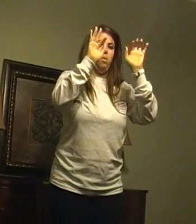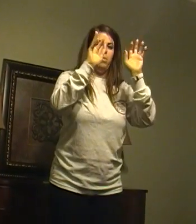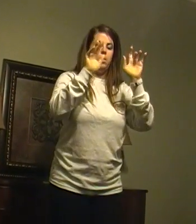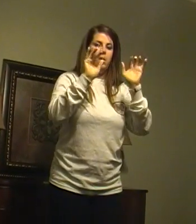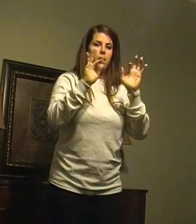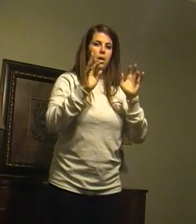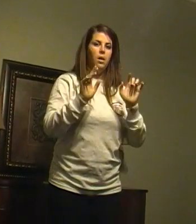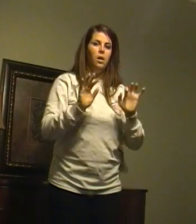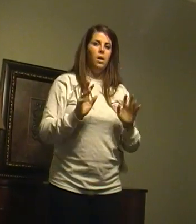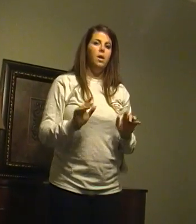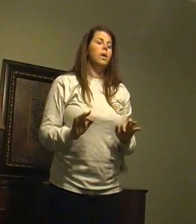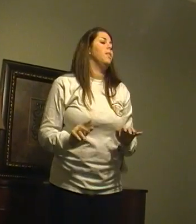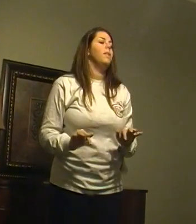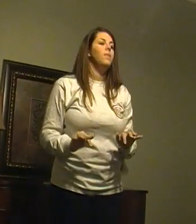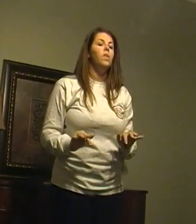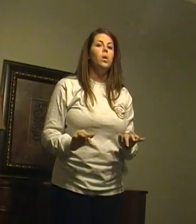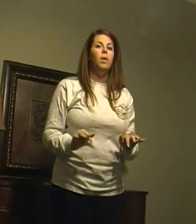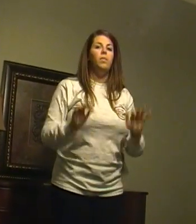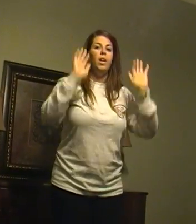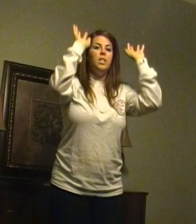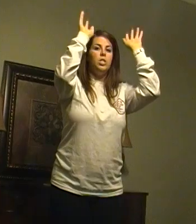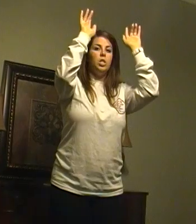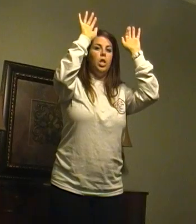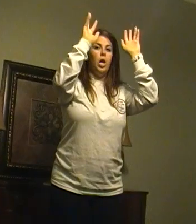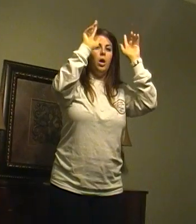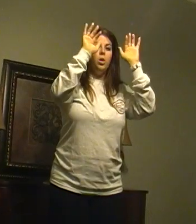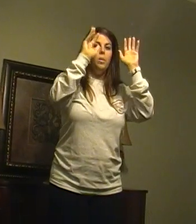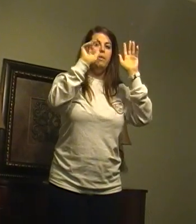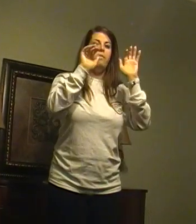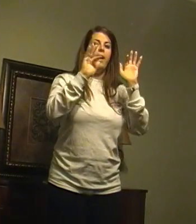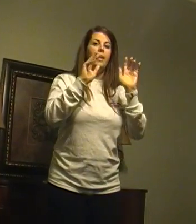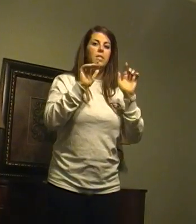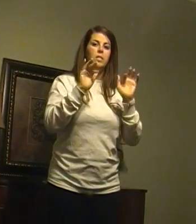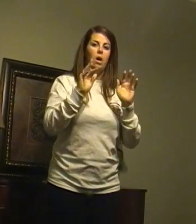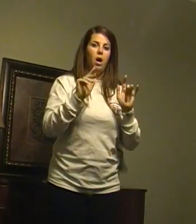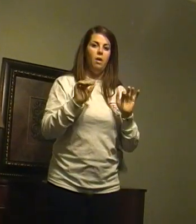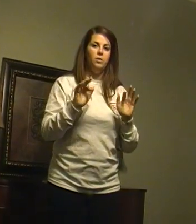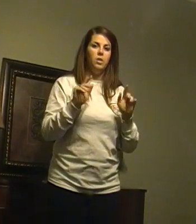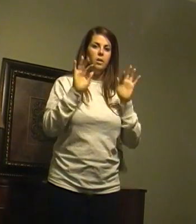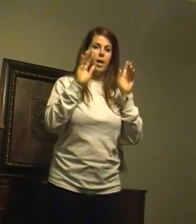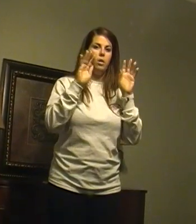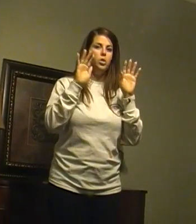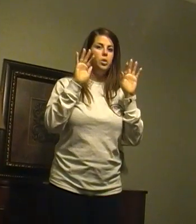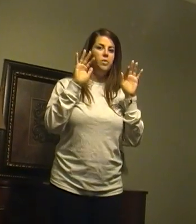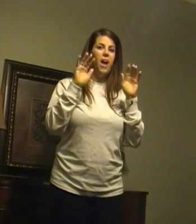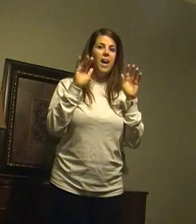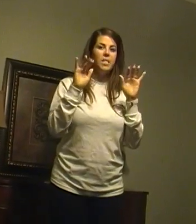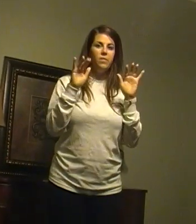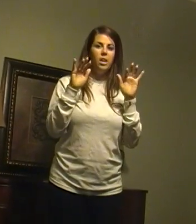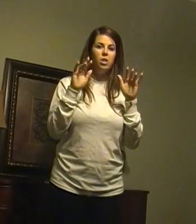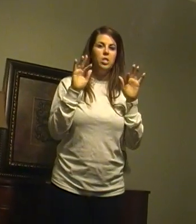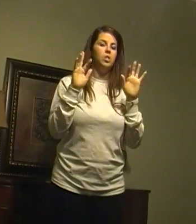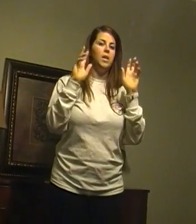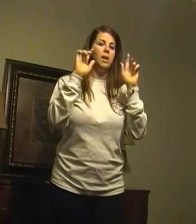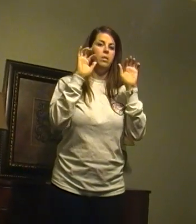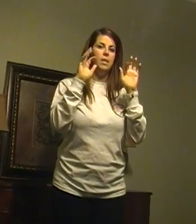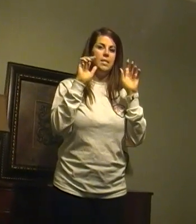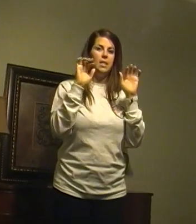snow. This is going to be very slow and very soft. Okay, don't do fast fingers because you can't really see